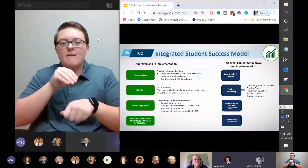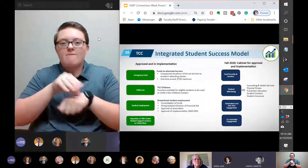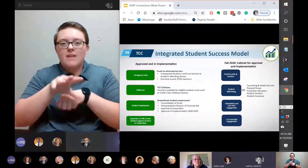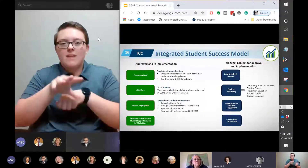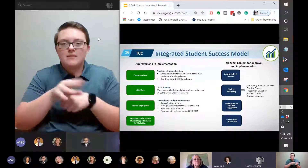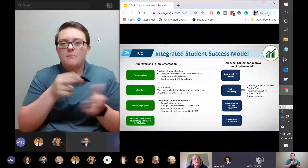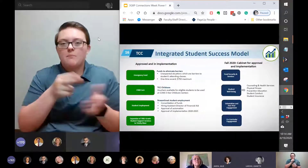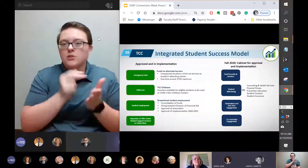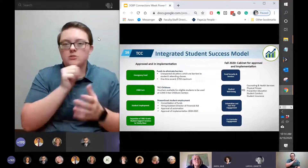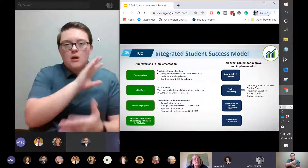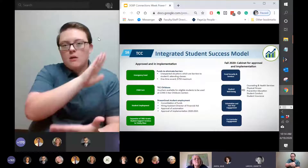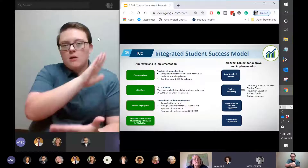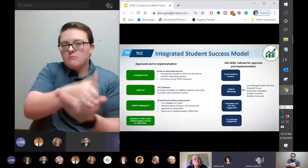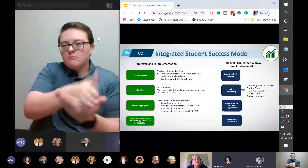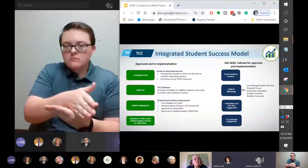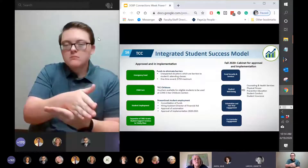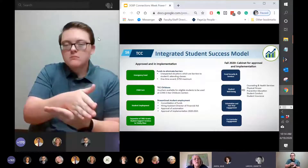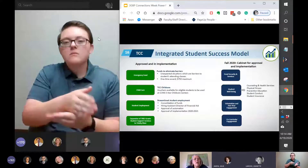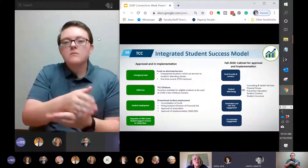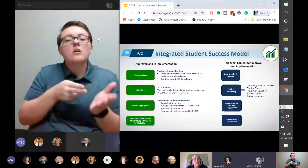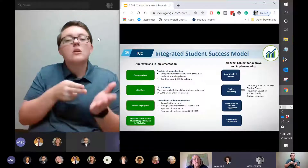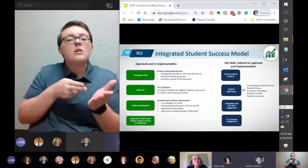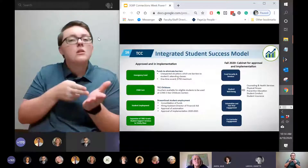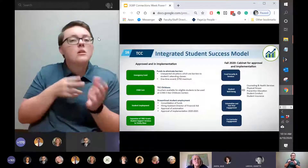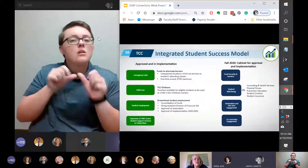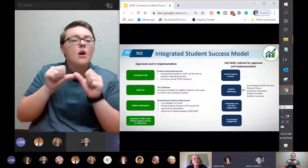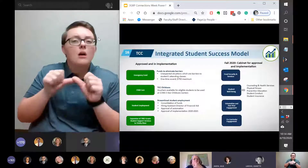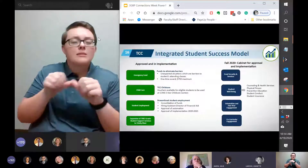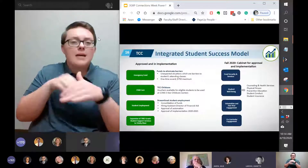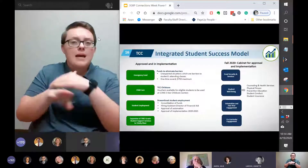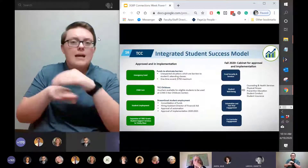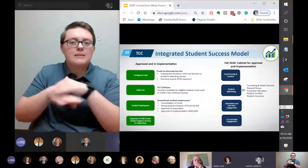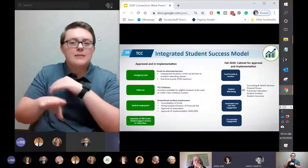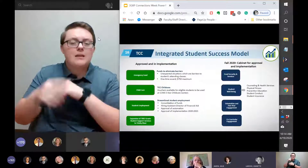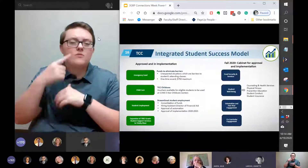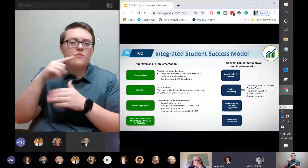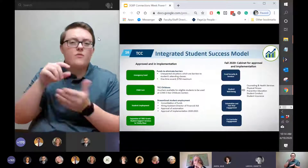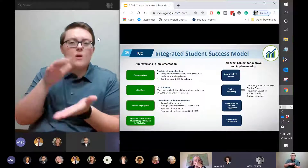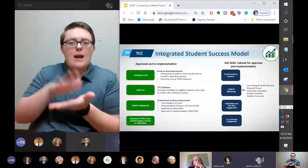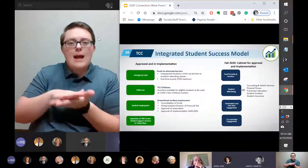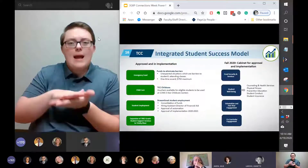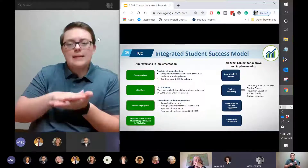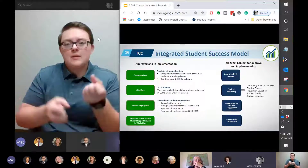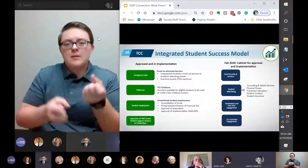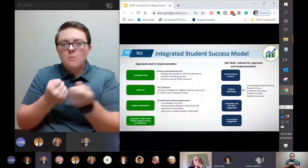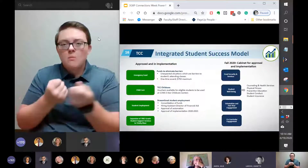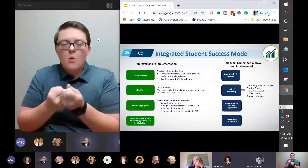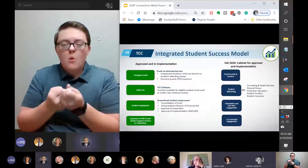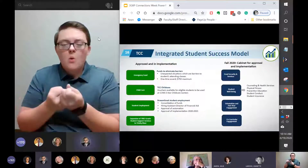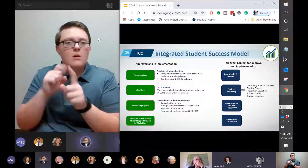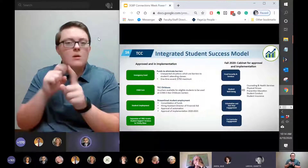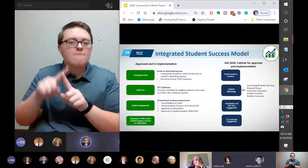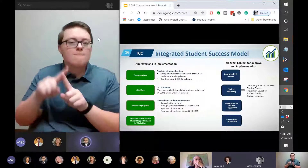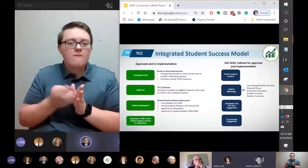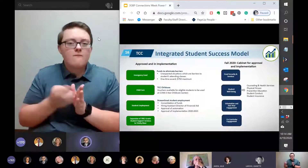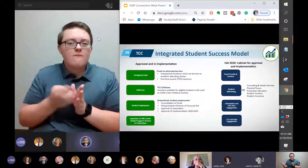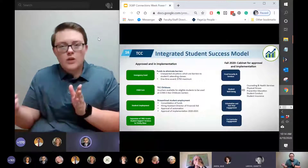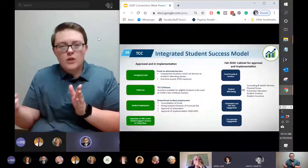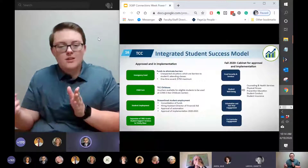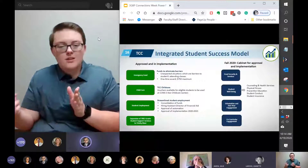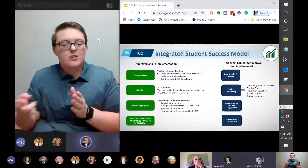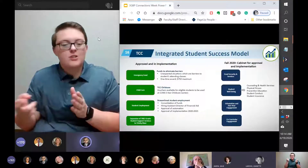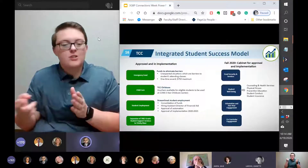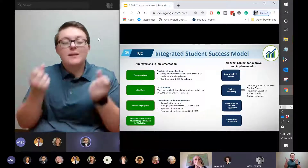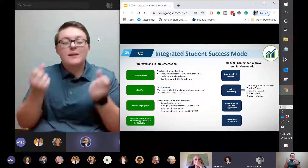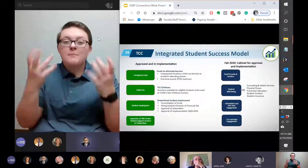constant connection to academic support, resources and services, a lot of connection between the TRIO office and the